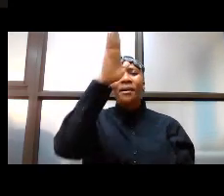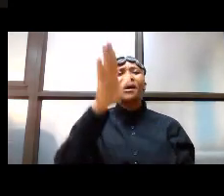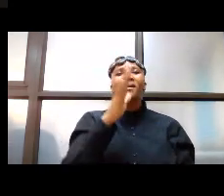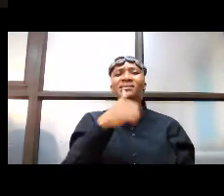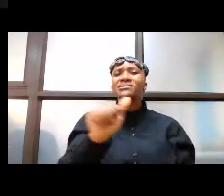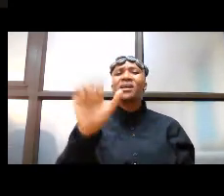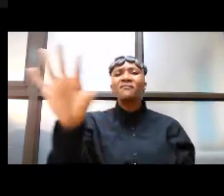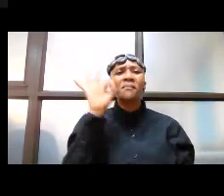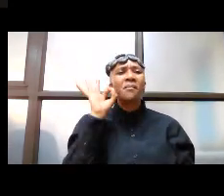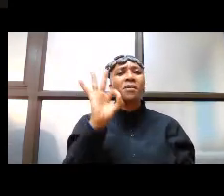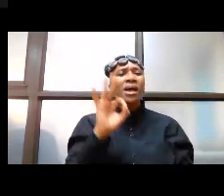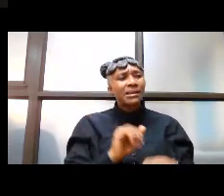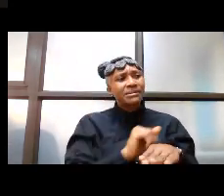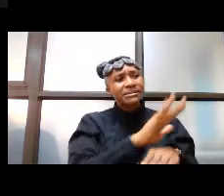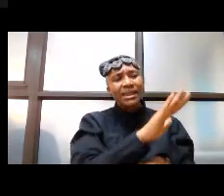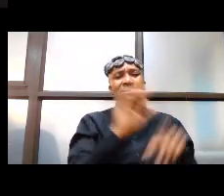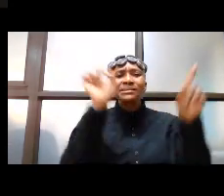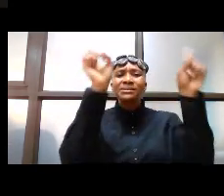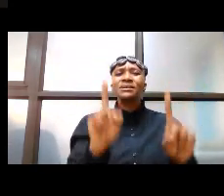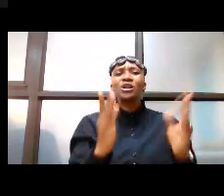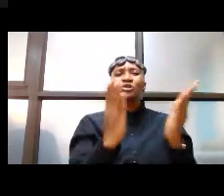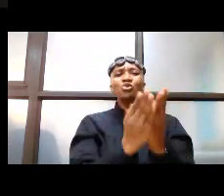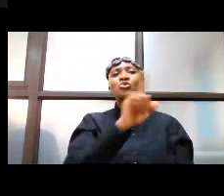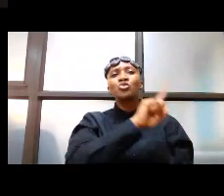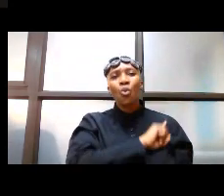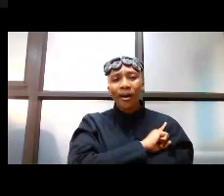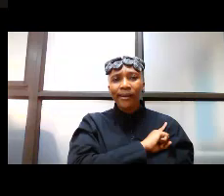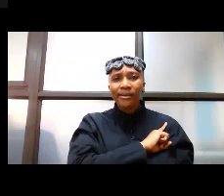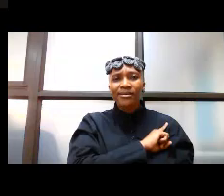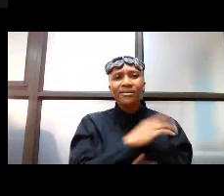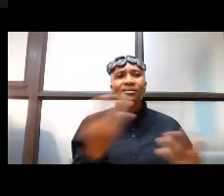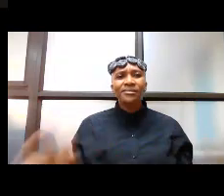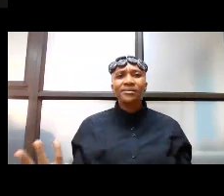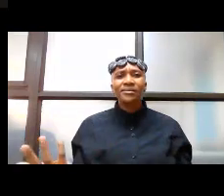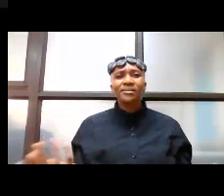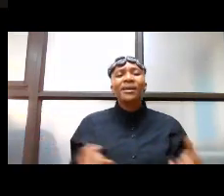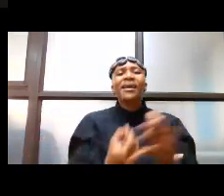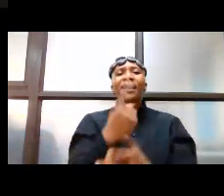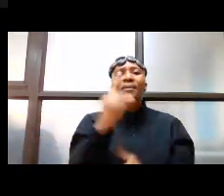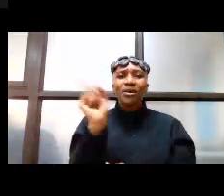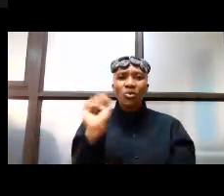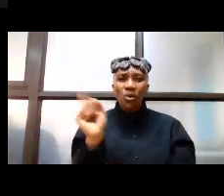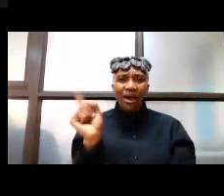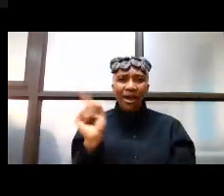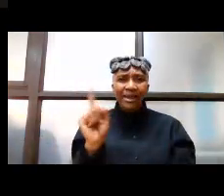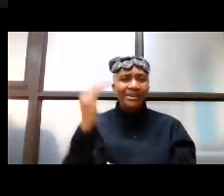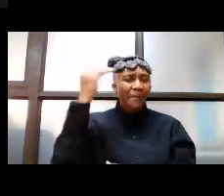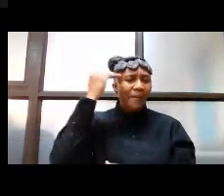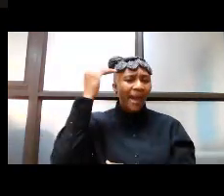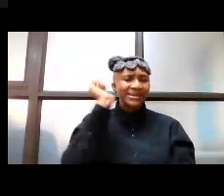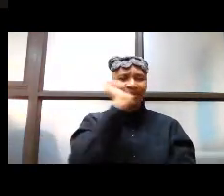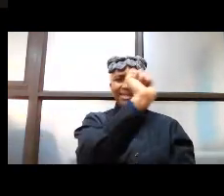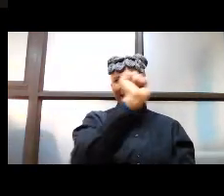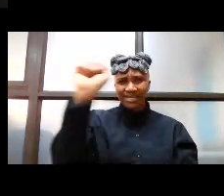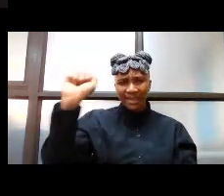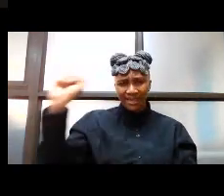to special schools? What was happening in their mind?